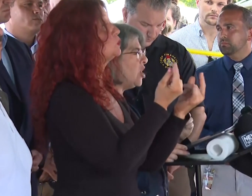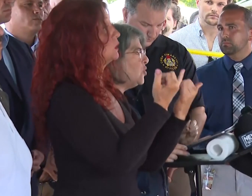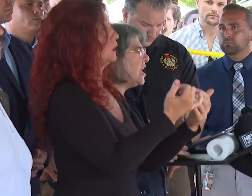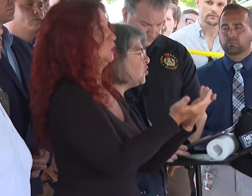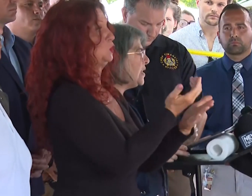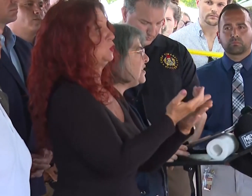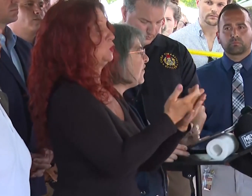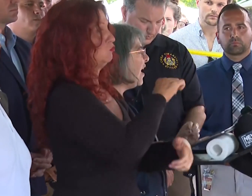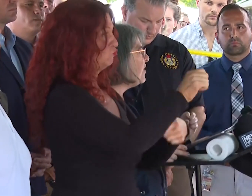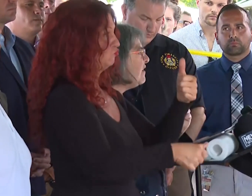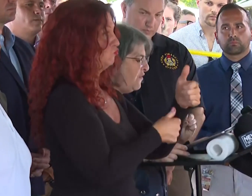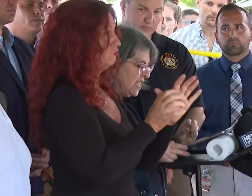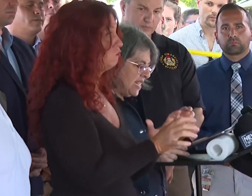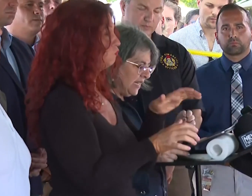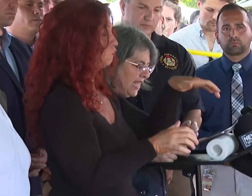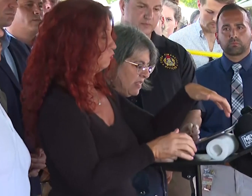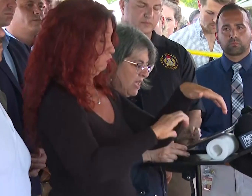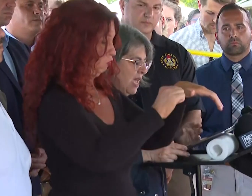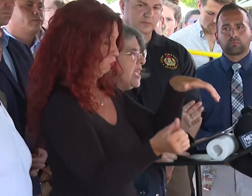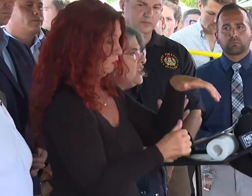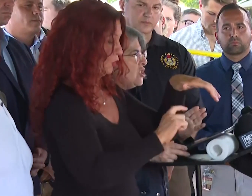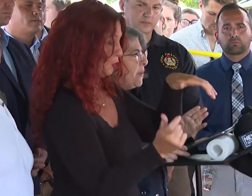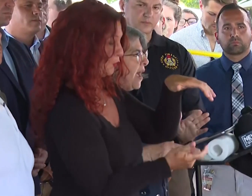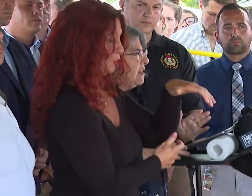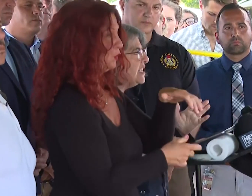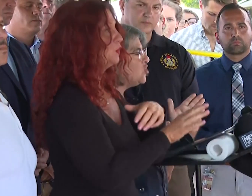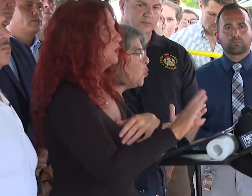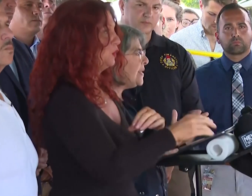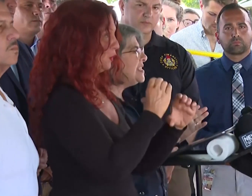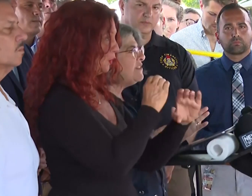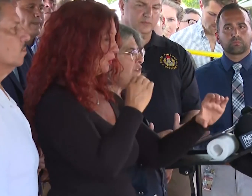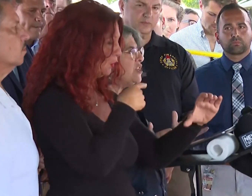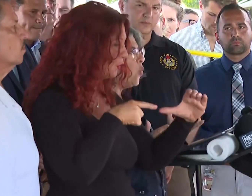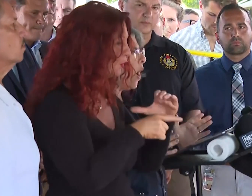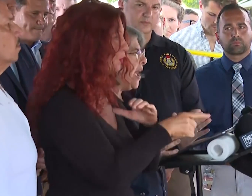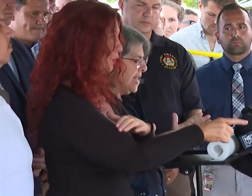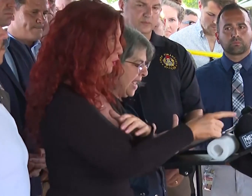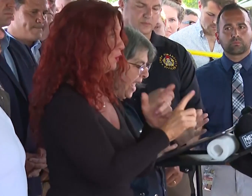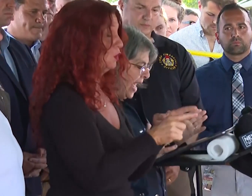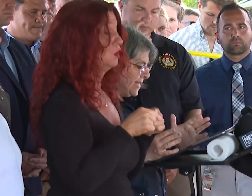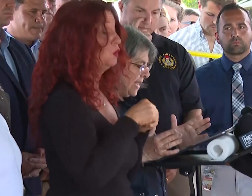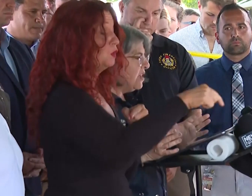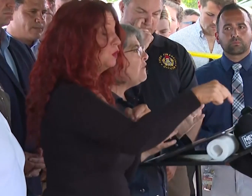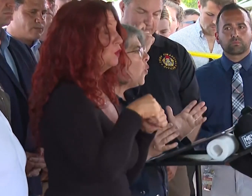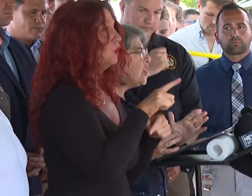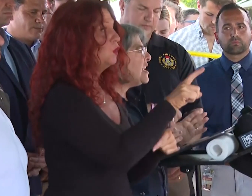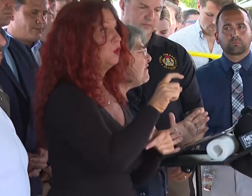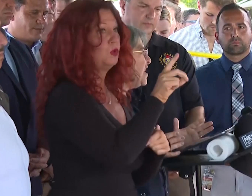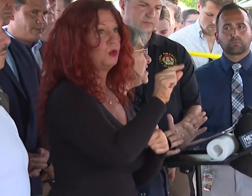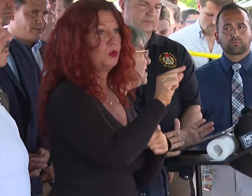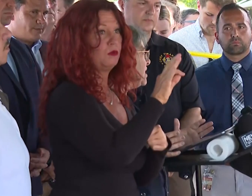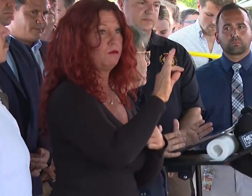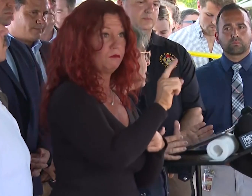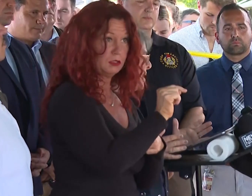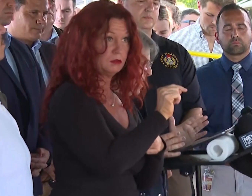now 125 feet in length. Into the pile, it's 20 feet wide and 40